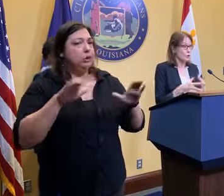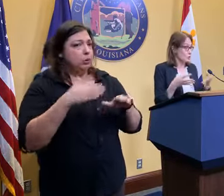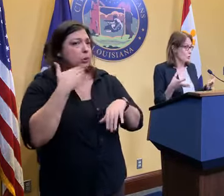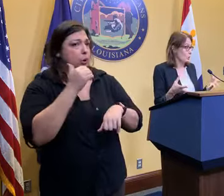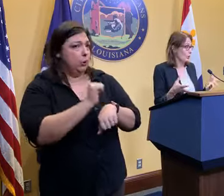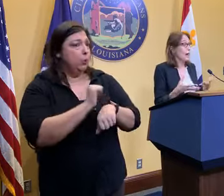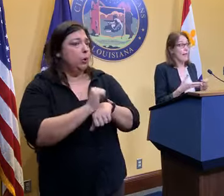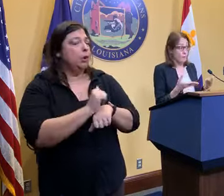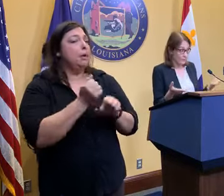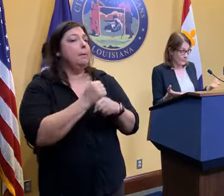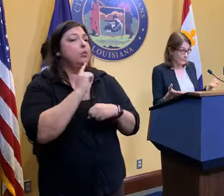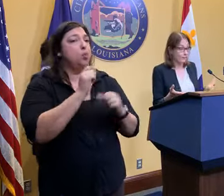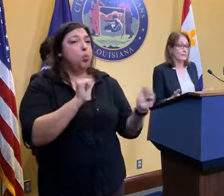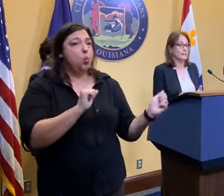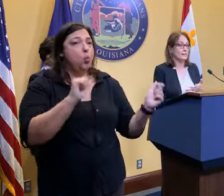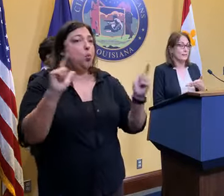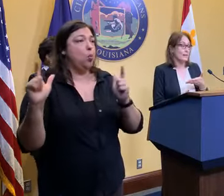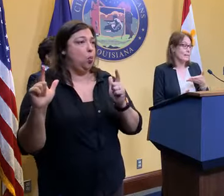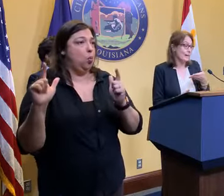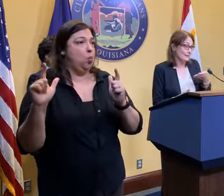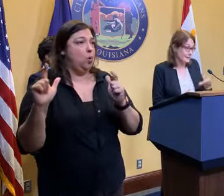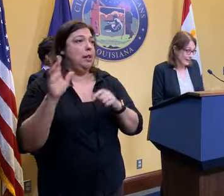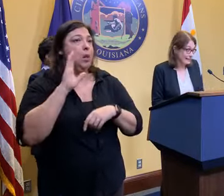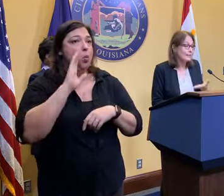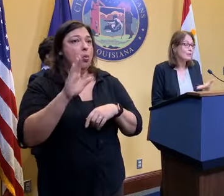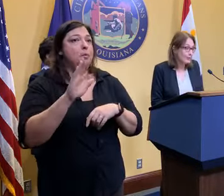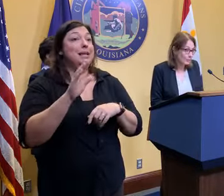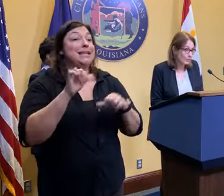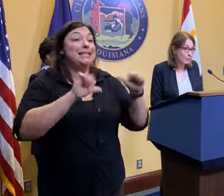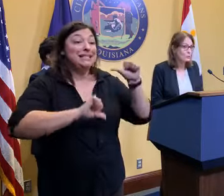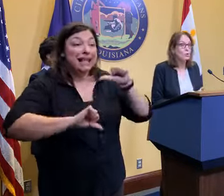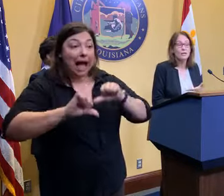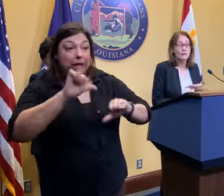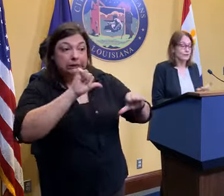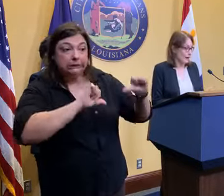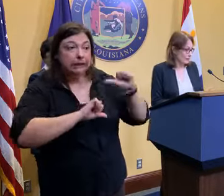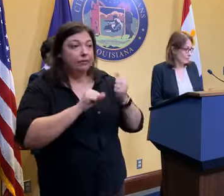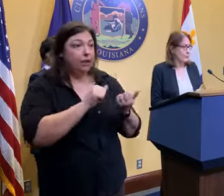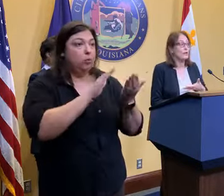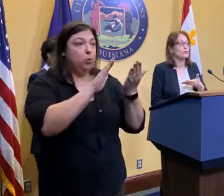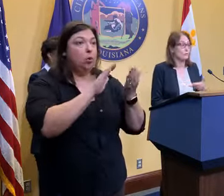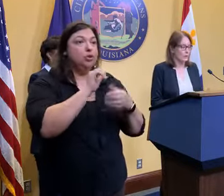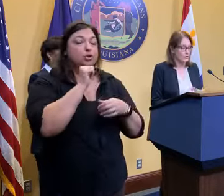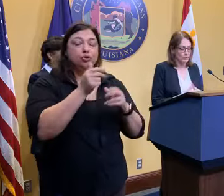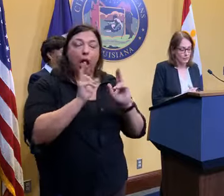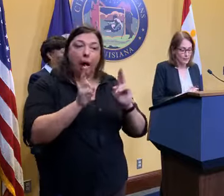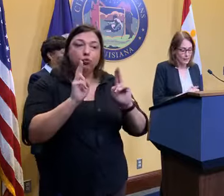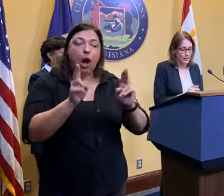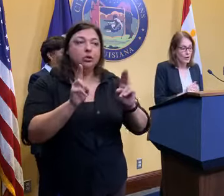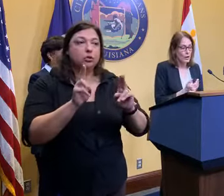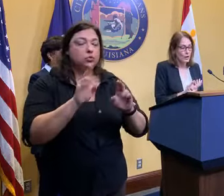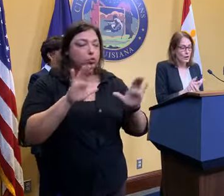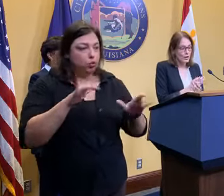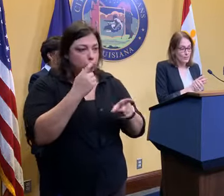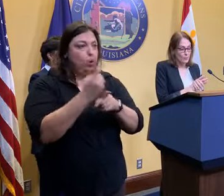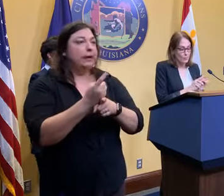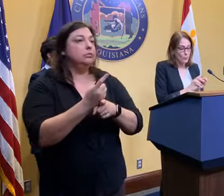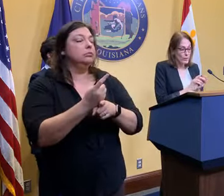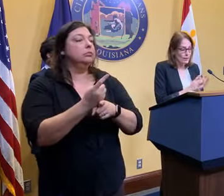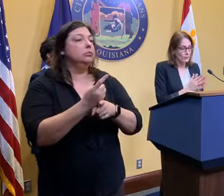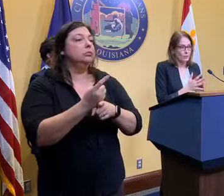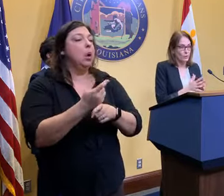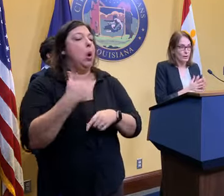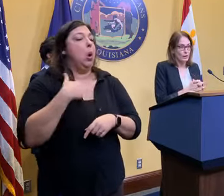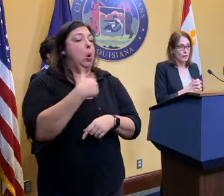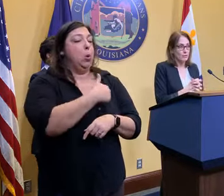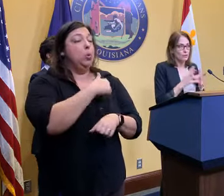to ensure everyone that this is going to be a scientific approach. It's not going to be rushed, and we're going to do the right thing. We